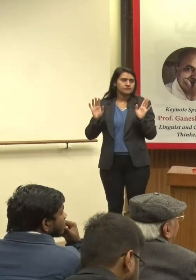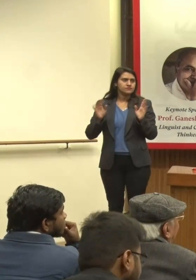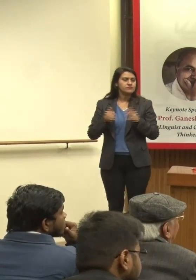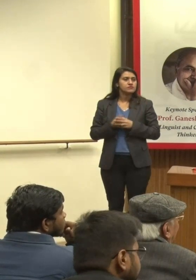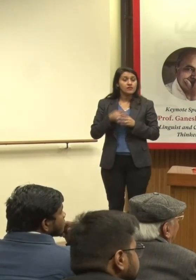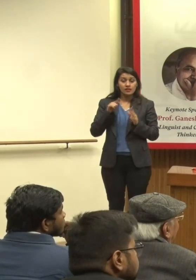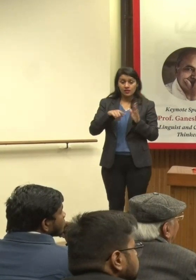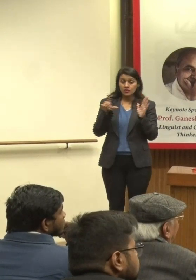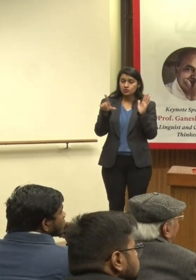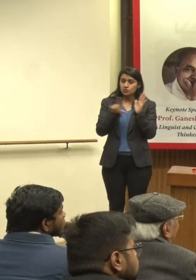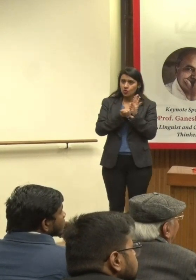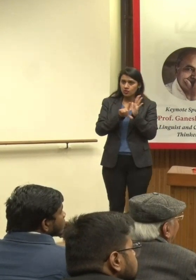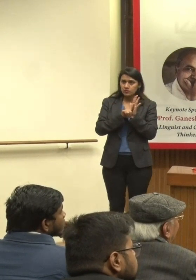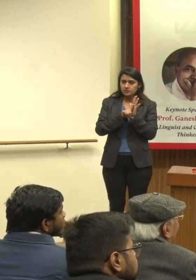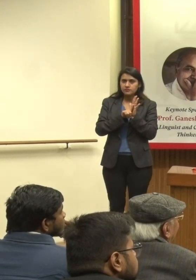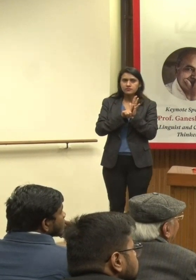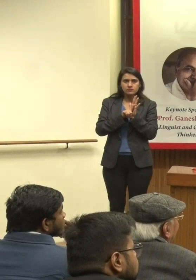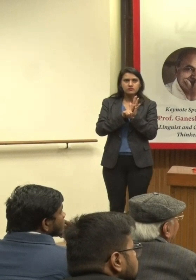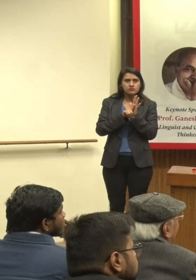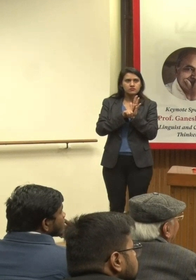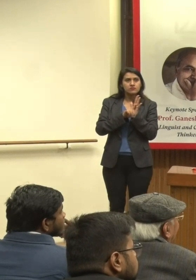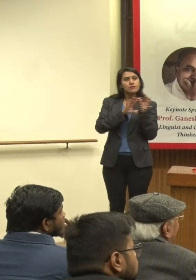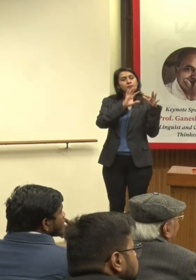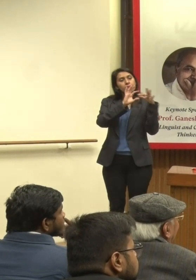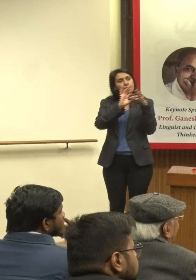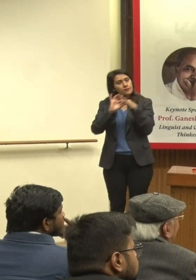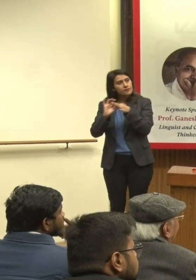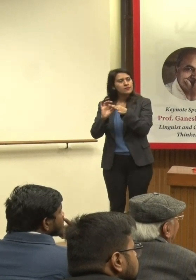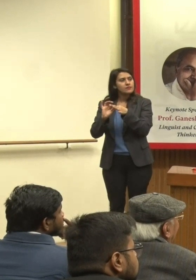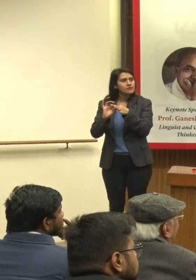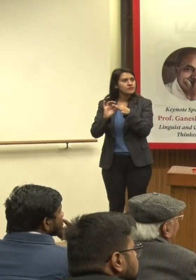This law was based on